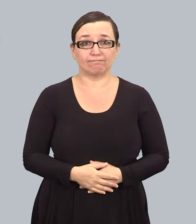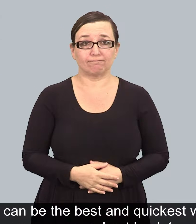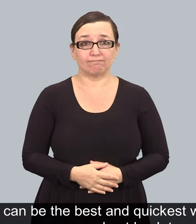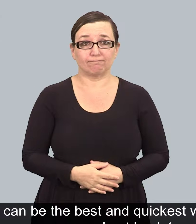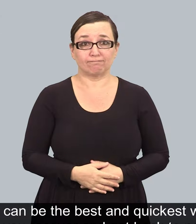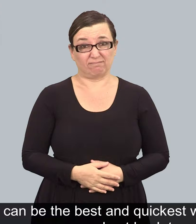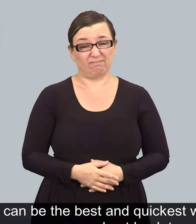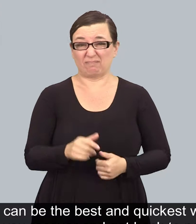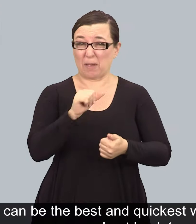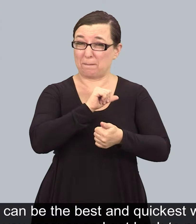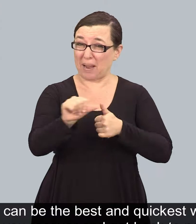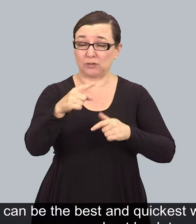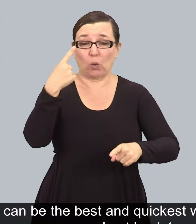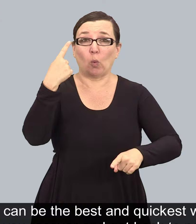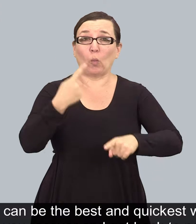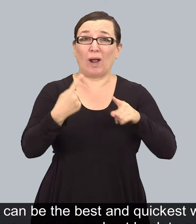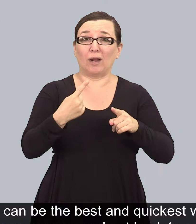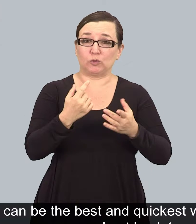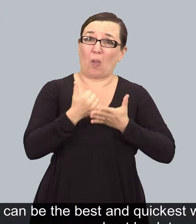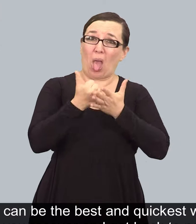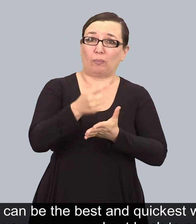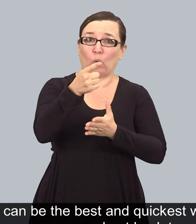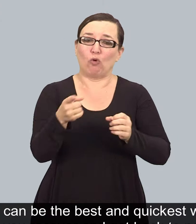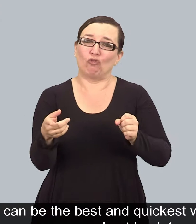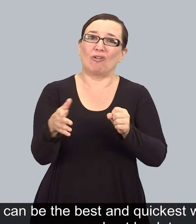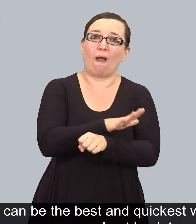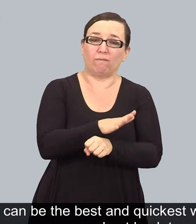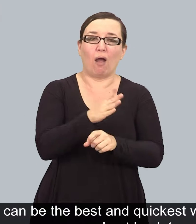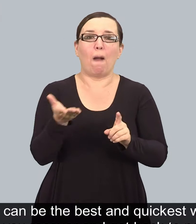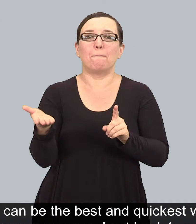This can be the best and quickest way to help you recover and get back to normal.